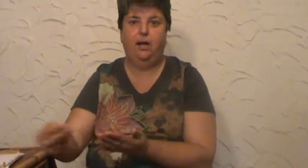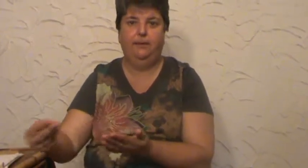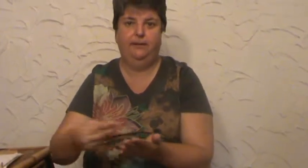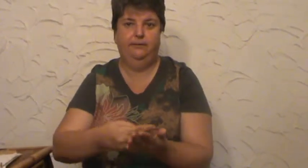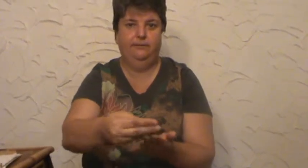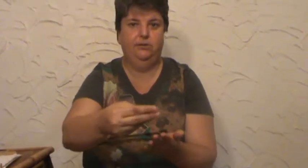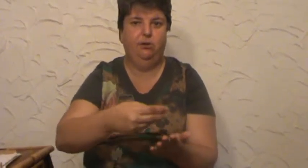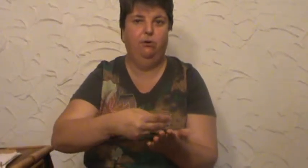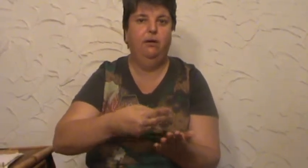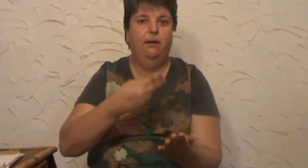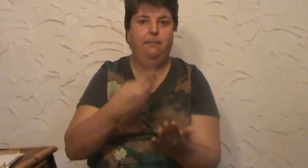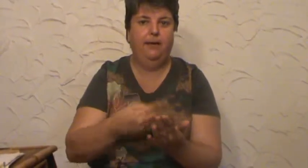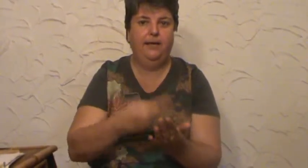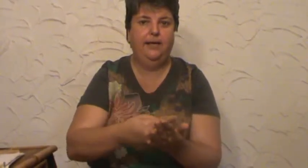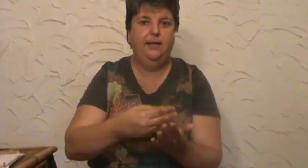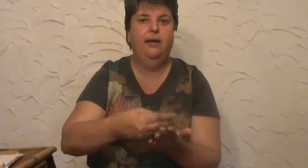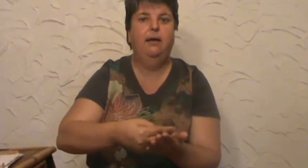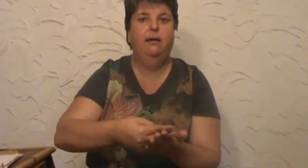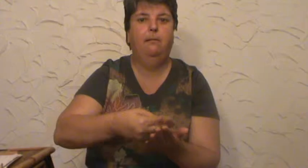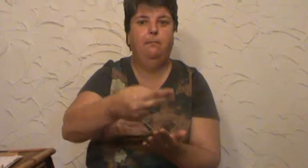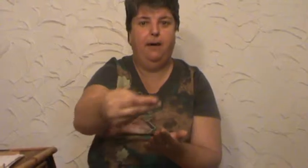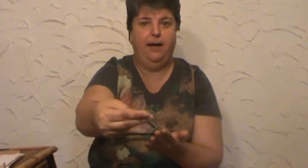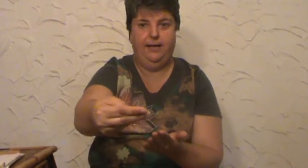shopping. So money, buy.